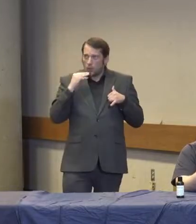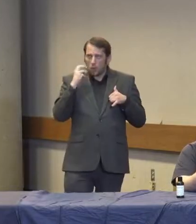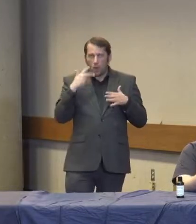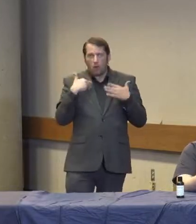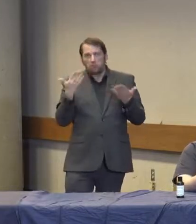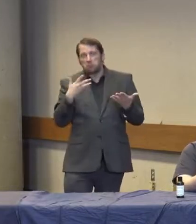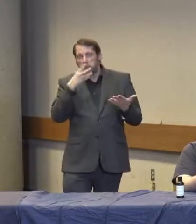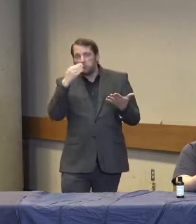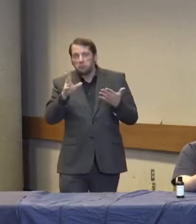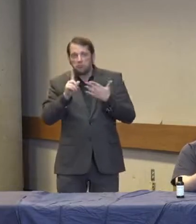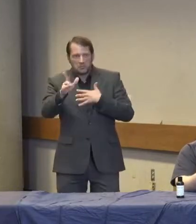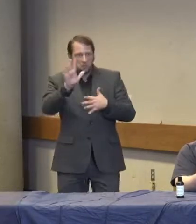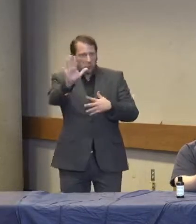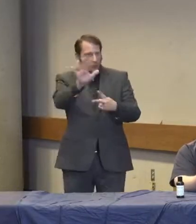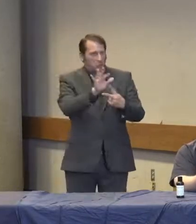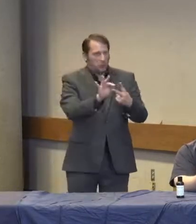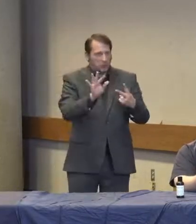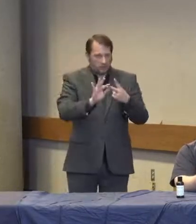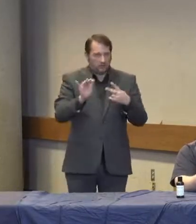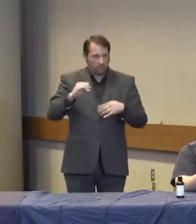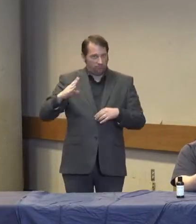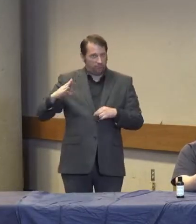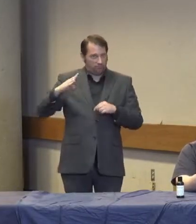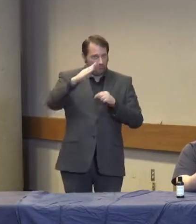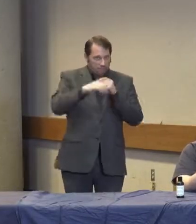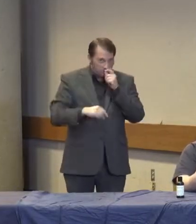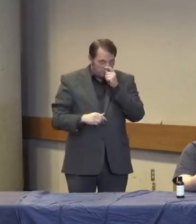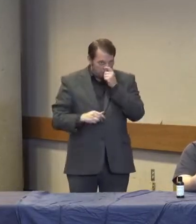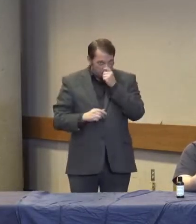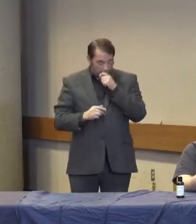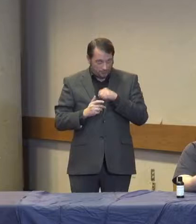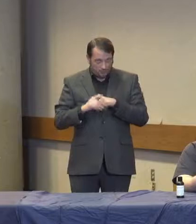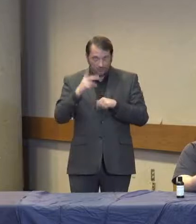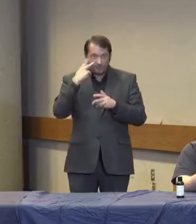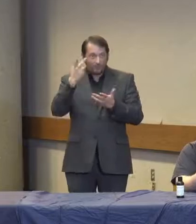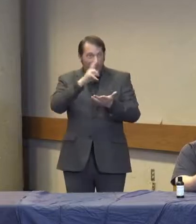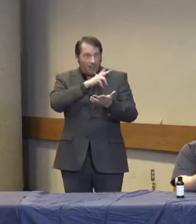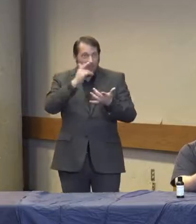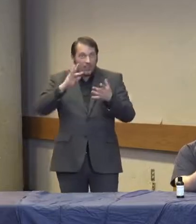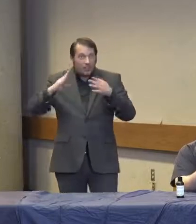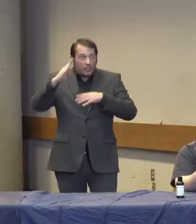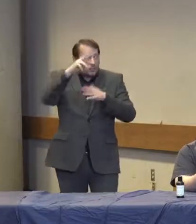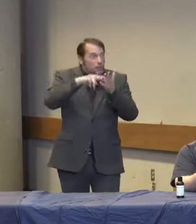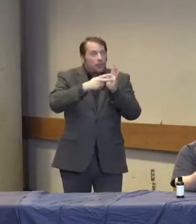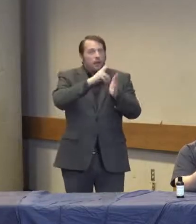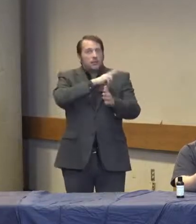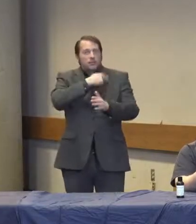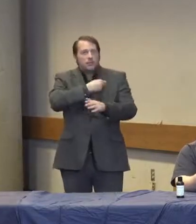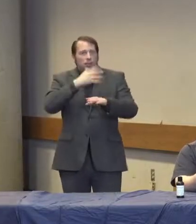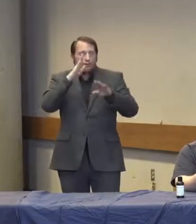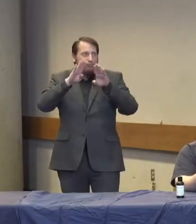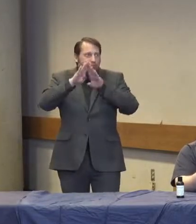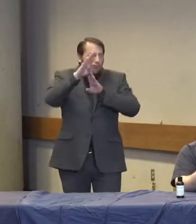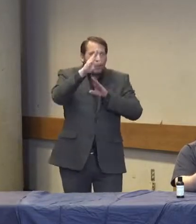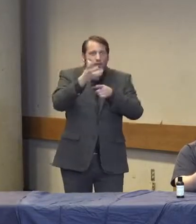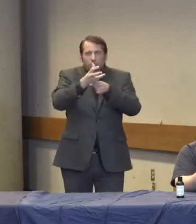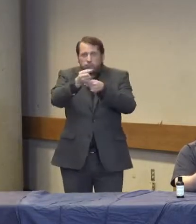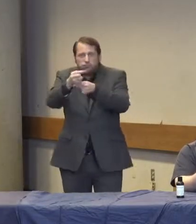see hospital surge. You decide when we run out of PPE. You decide, there's a lot of things that we